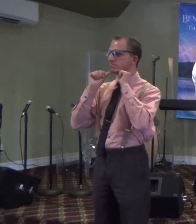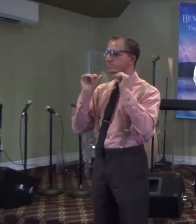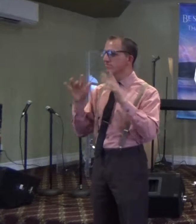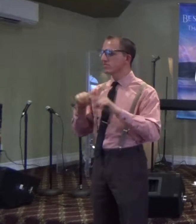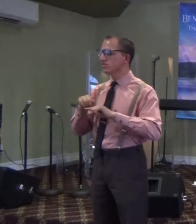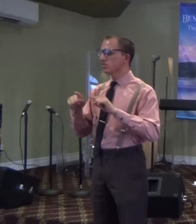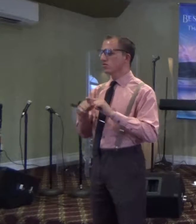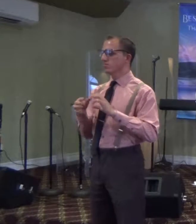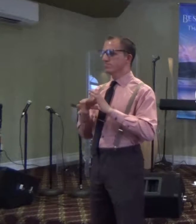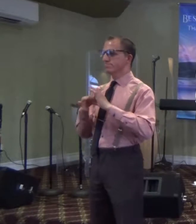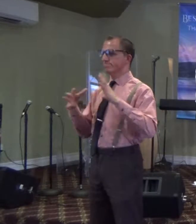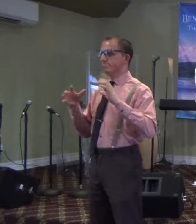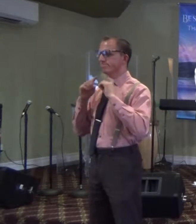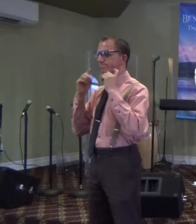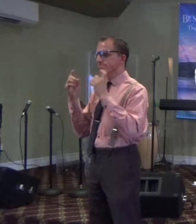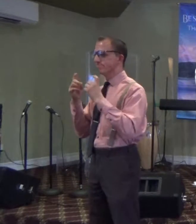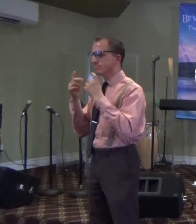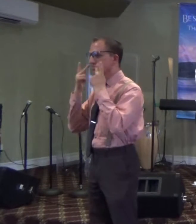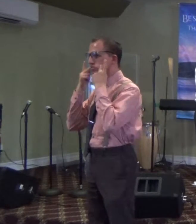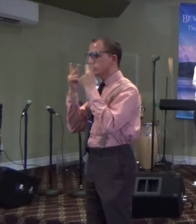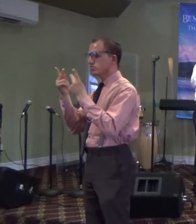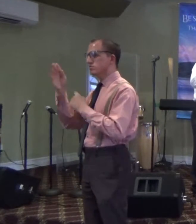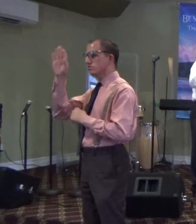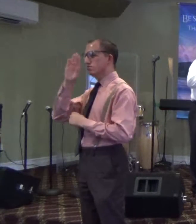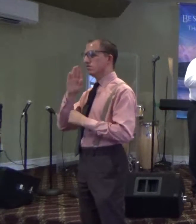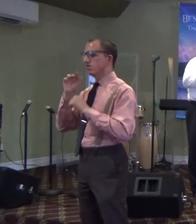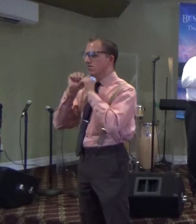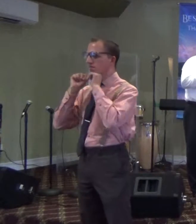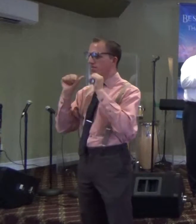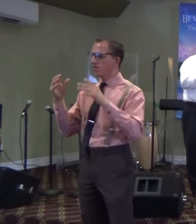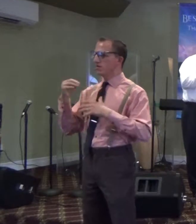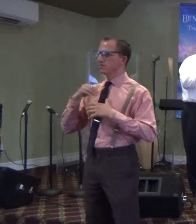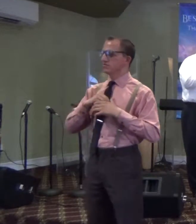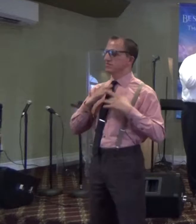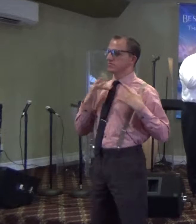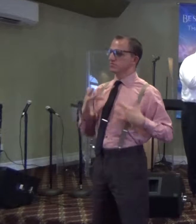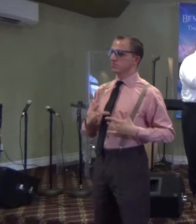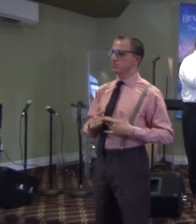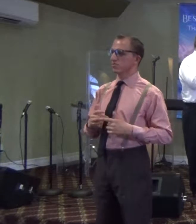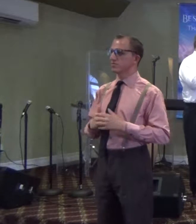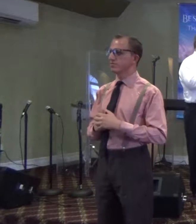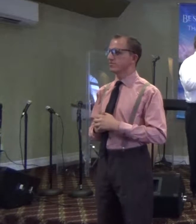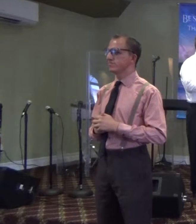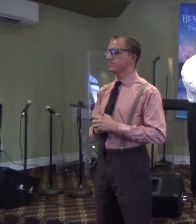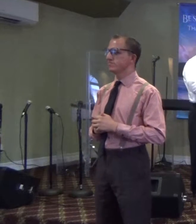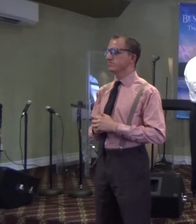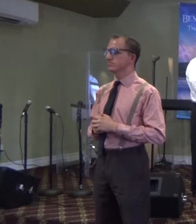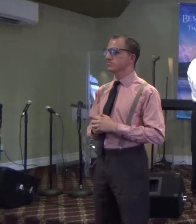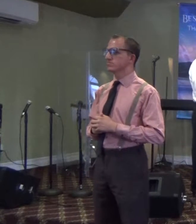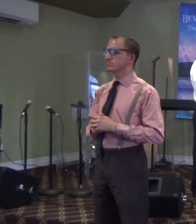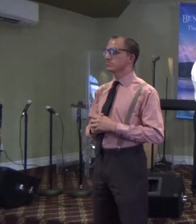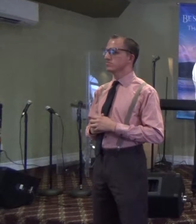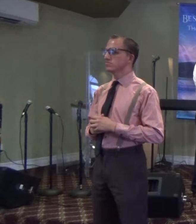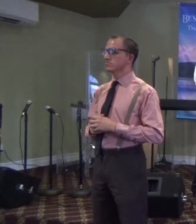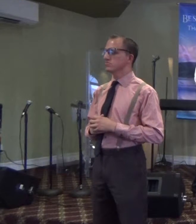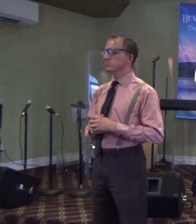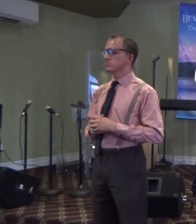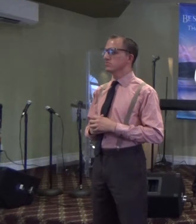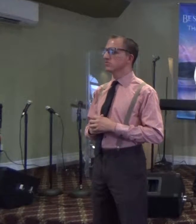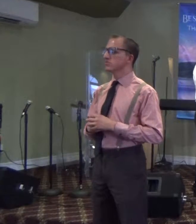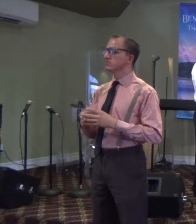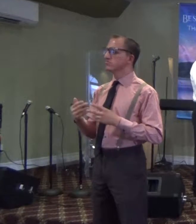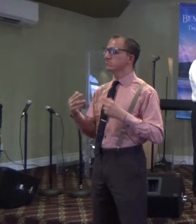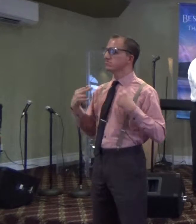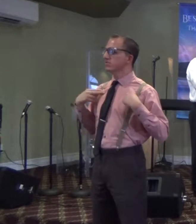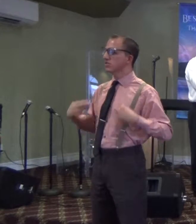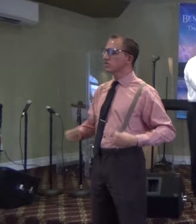humana, natural life, haciendo la voluntad de la carne y doing de the los will pensamientos. of the flesh and of your mind. El hombre que no tiene